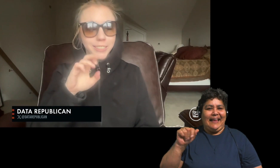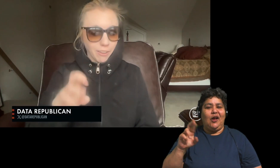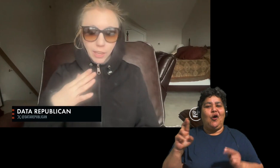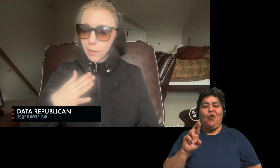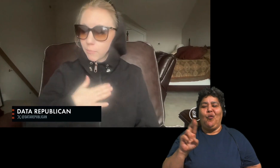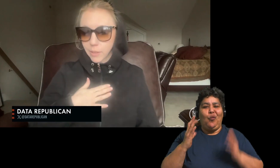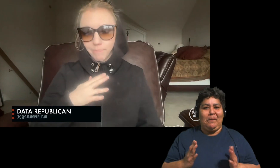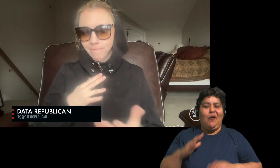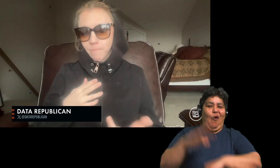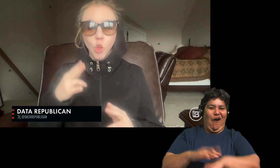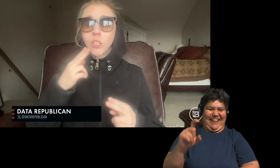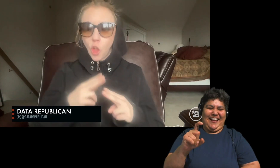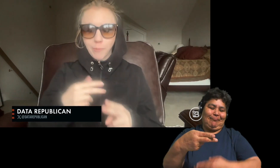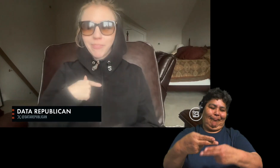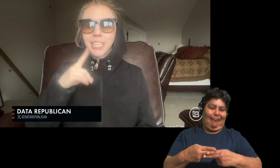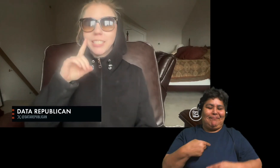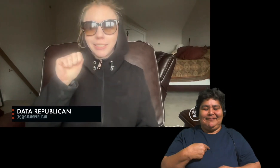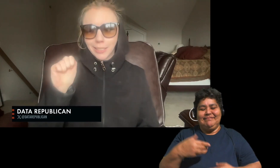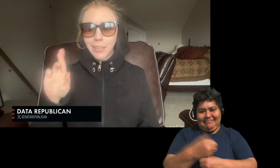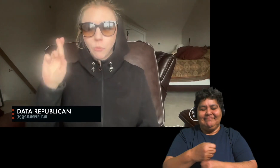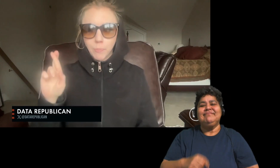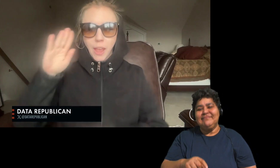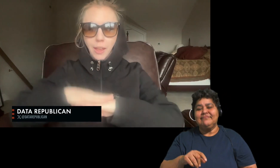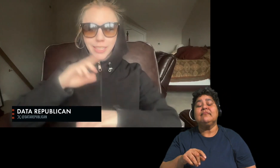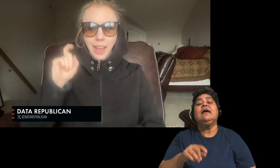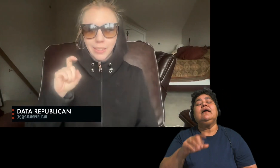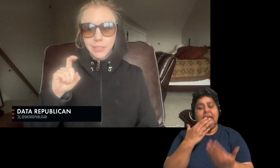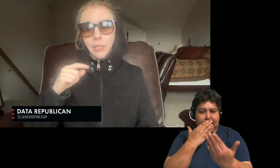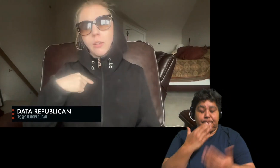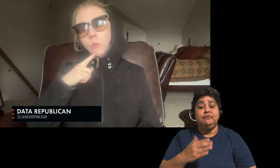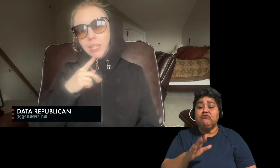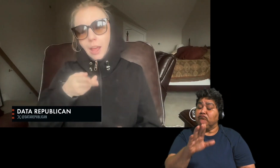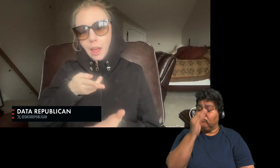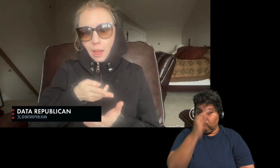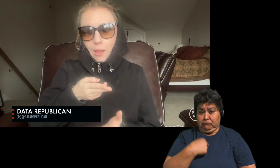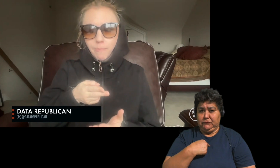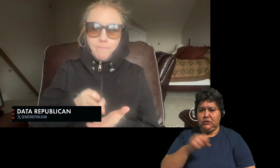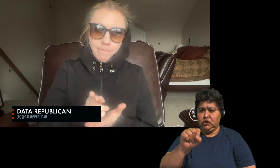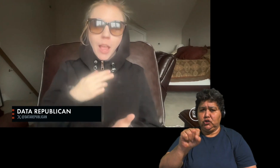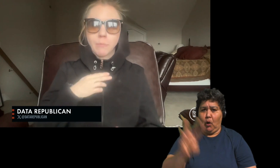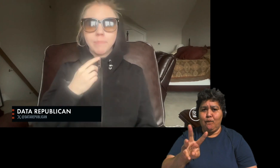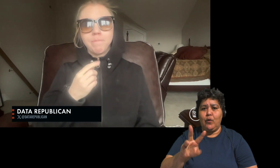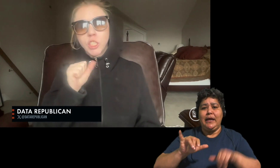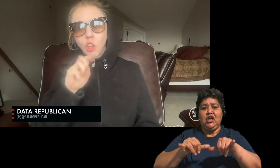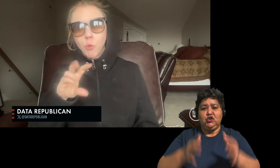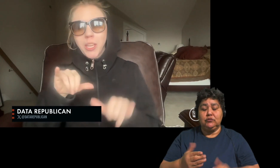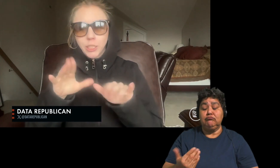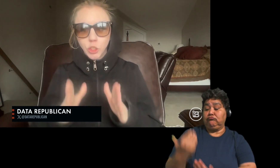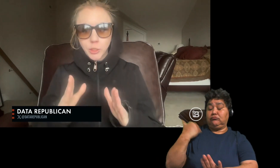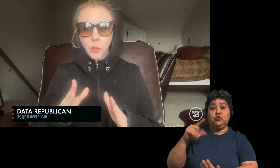Yeah, sure, of course. Thank you so much, Steve. So you can call me the Data Republican on X. Thank you.